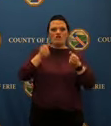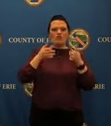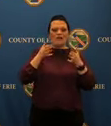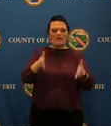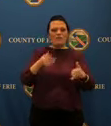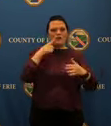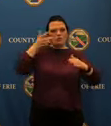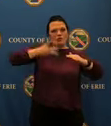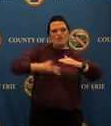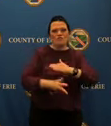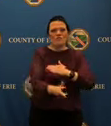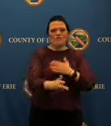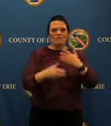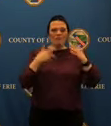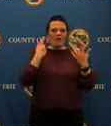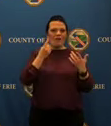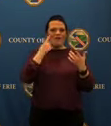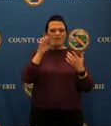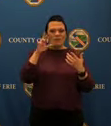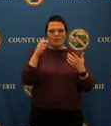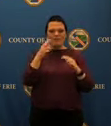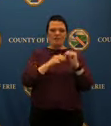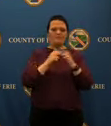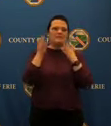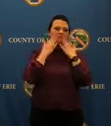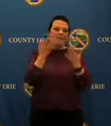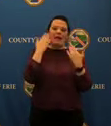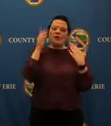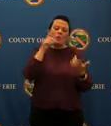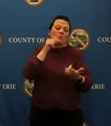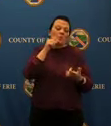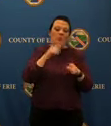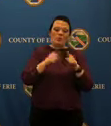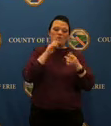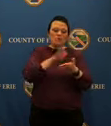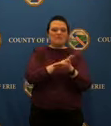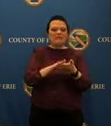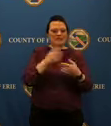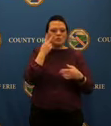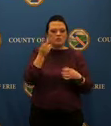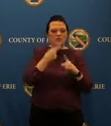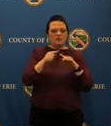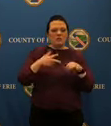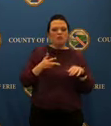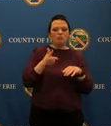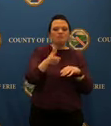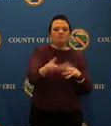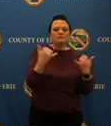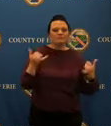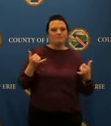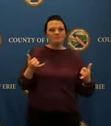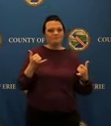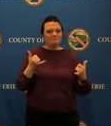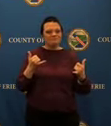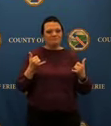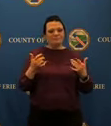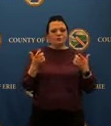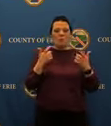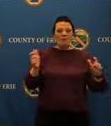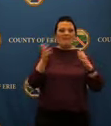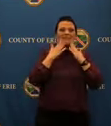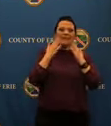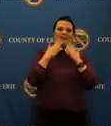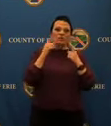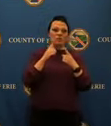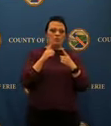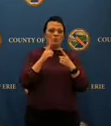in the Rath building. I want to thank them for doing that. Don't know who did it, but it was a nice thing to see when we pulled into work today. Big thank you to those